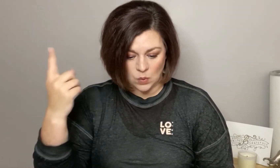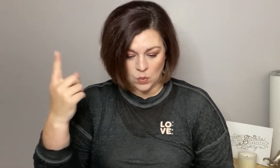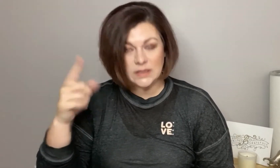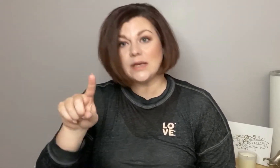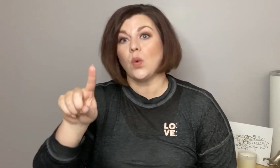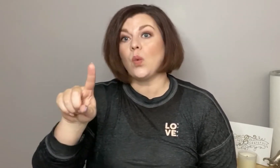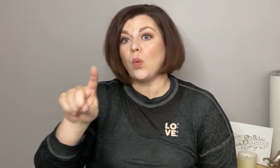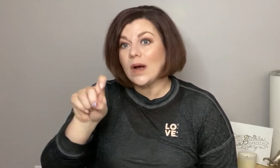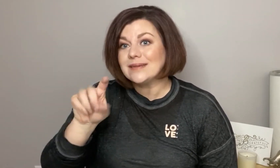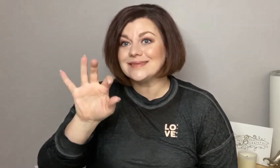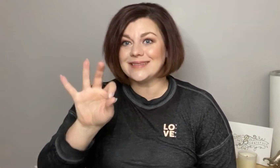that's only